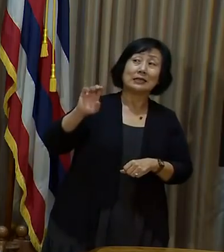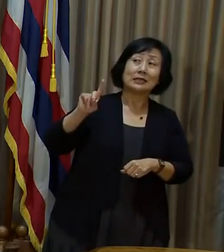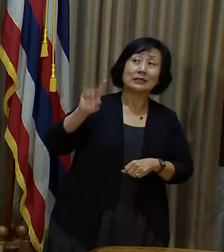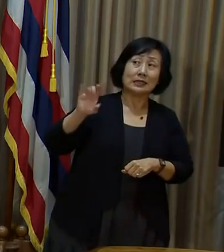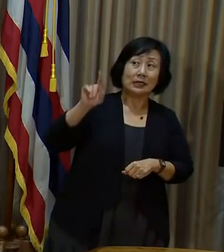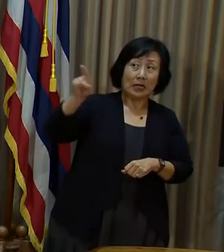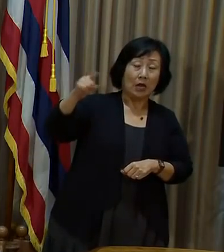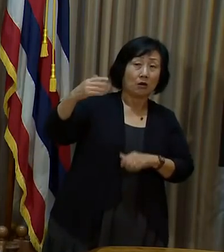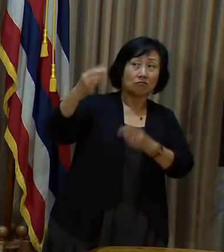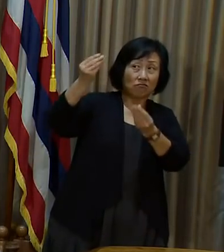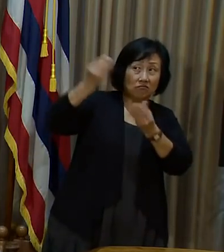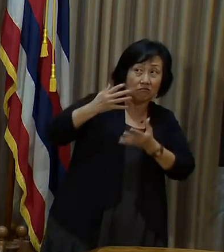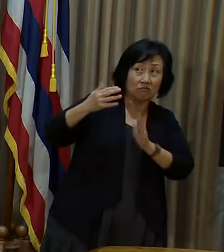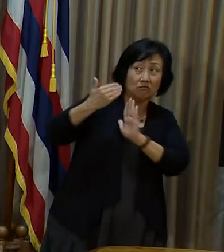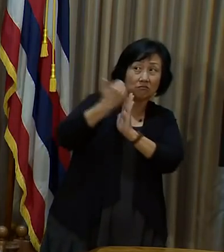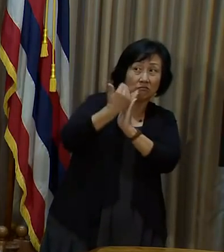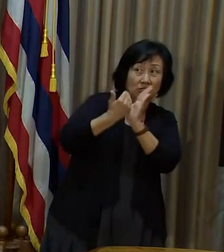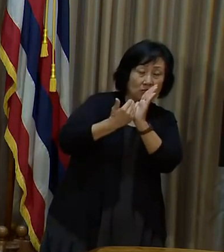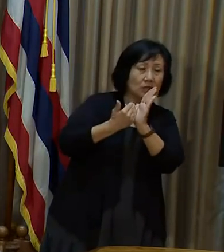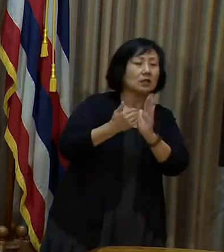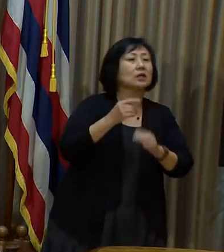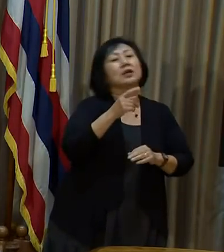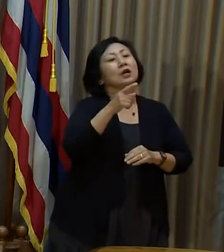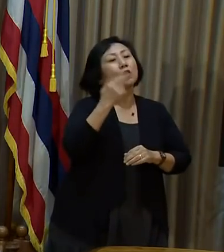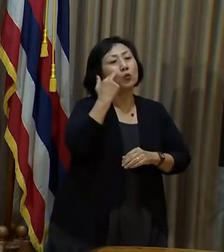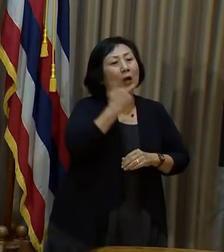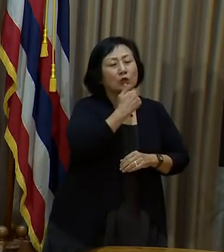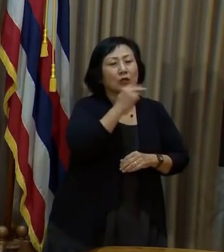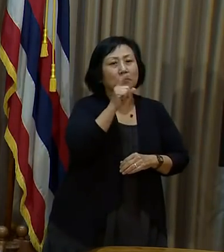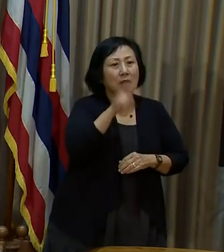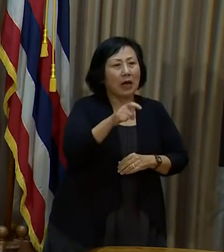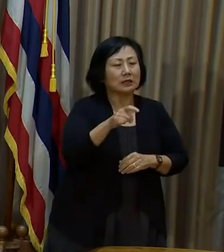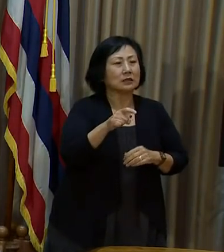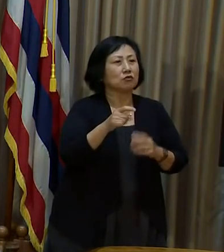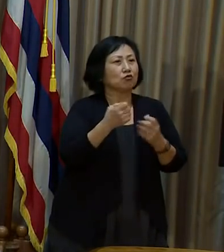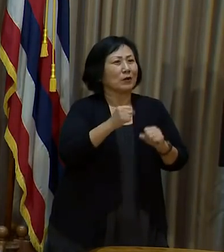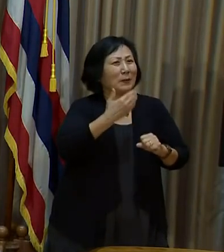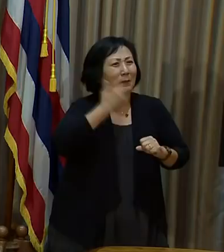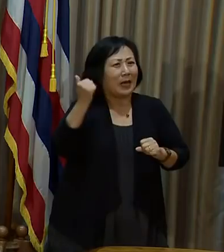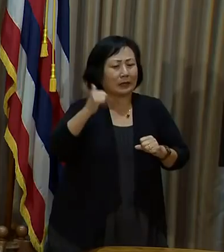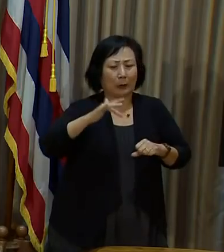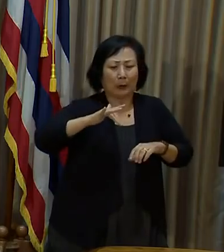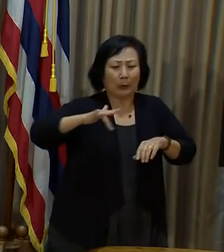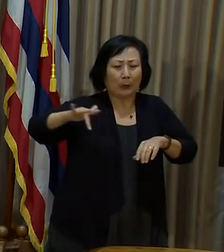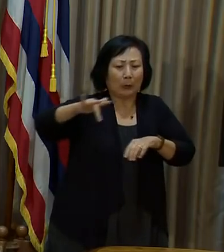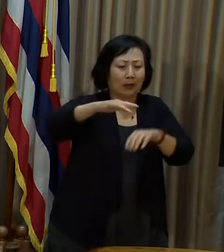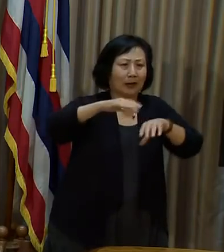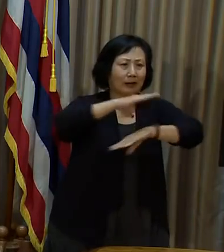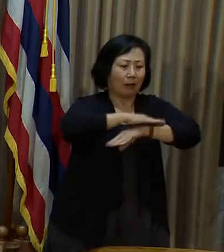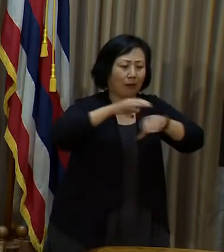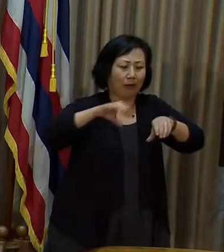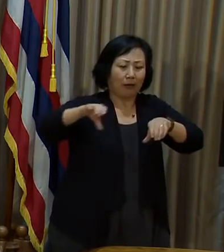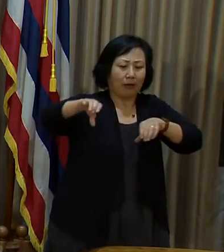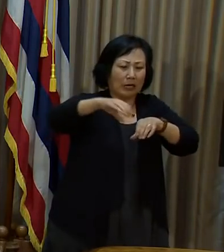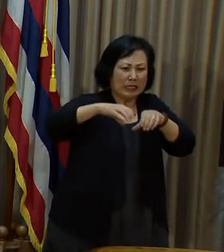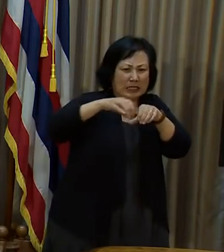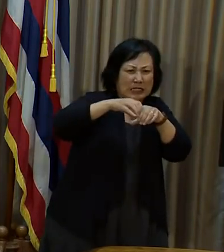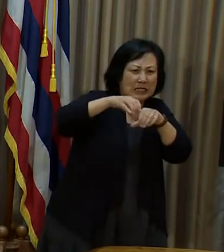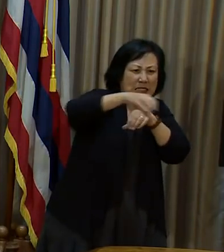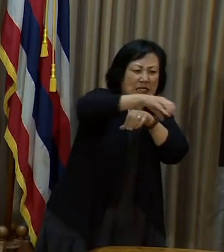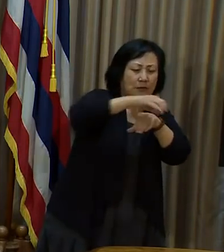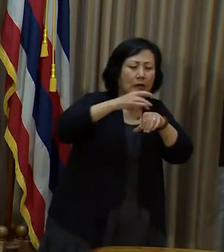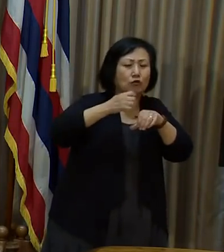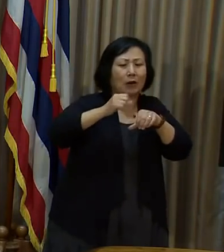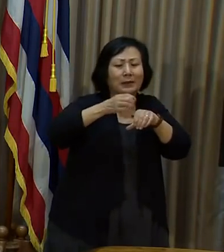should provide maximum spaces between the tables, and we